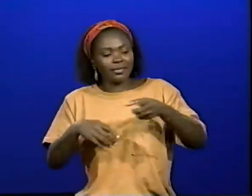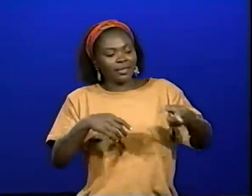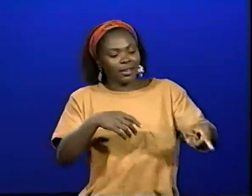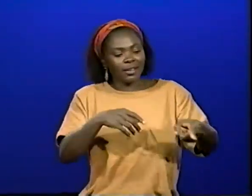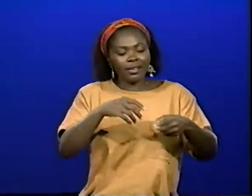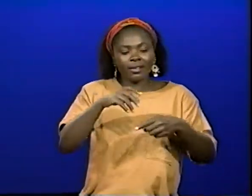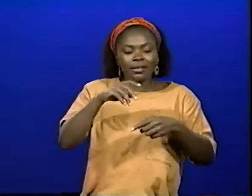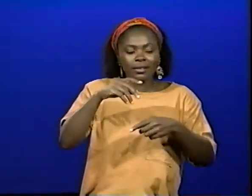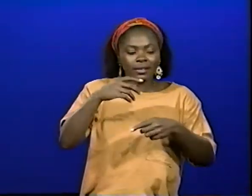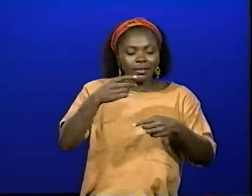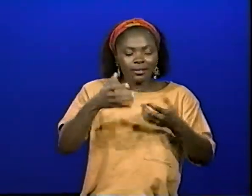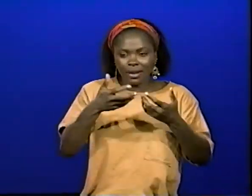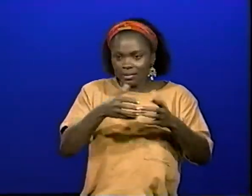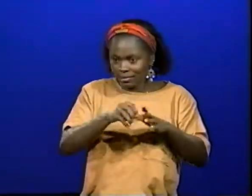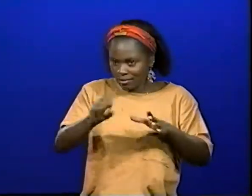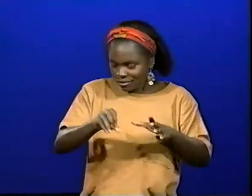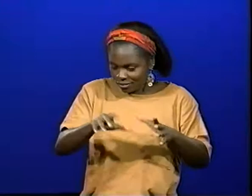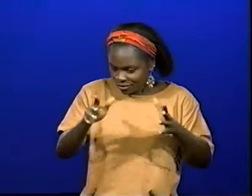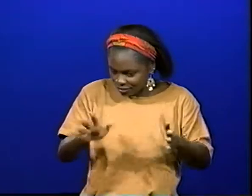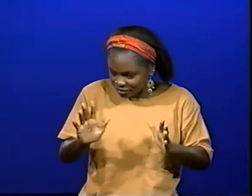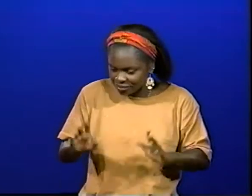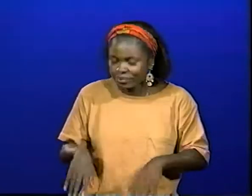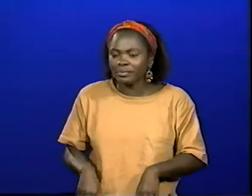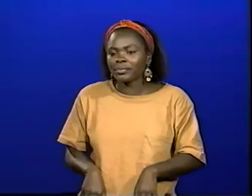serve the rice and bean mixture and the salad,